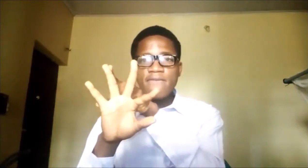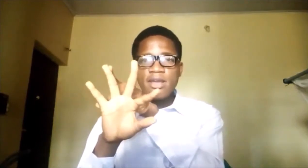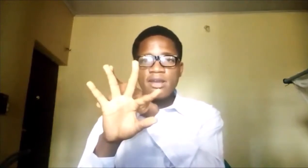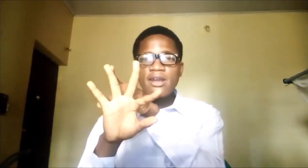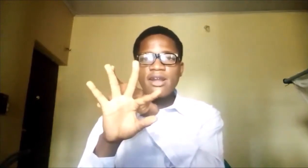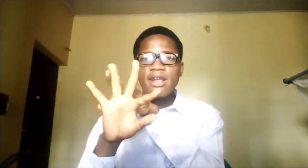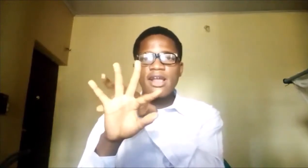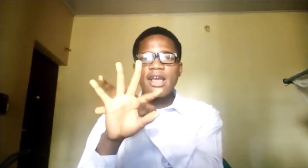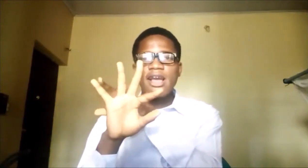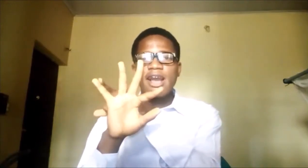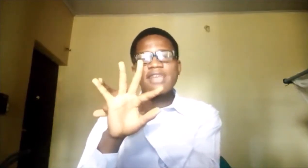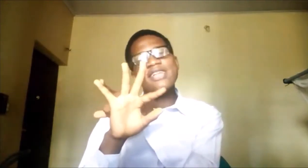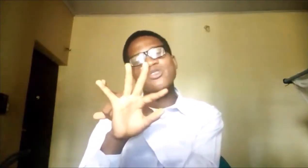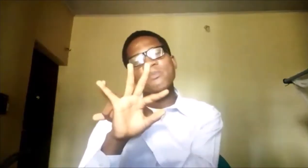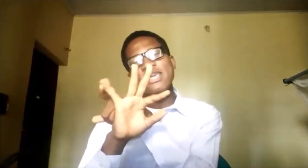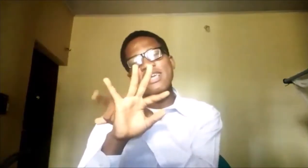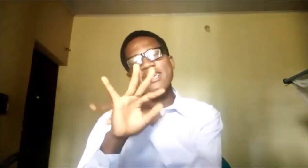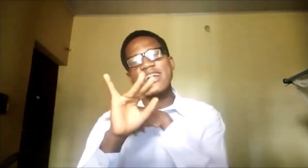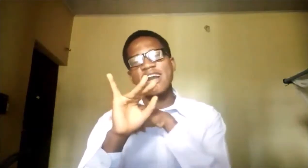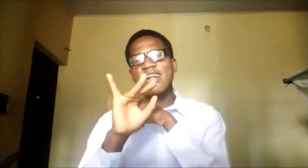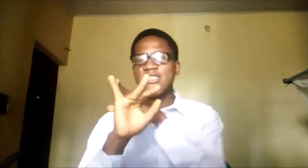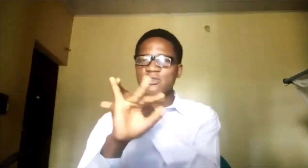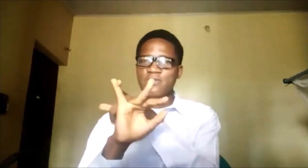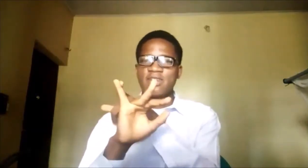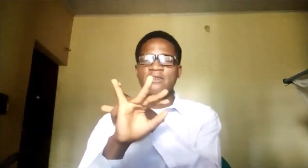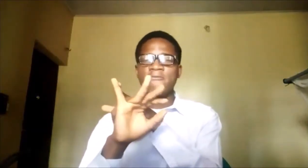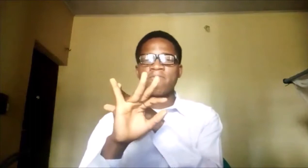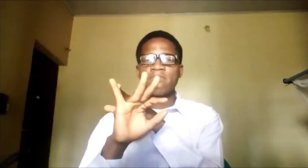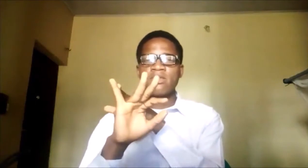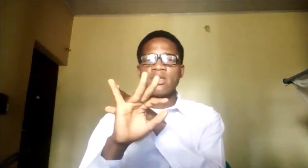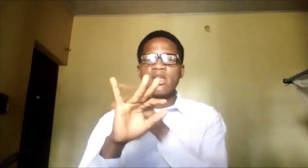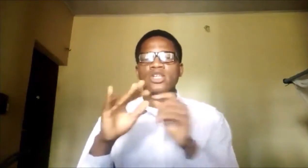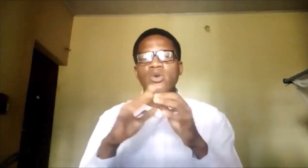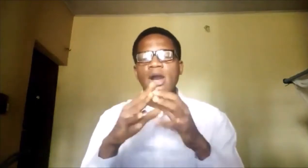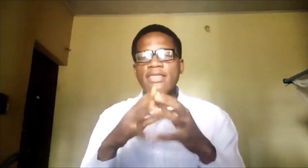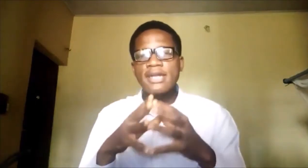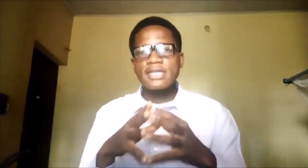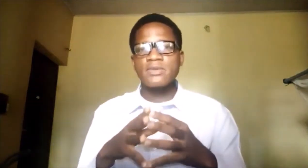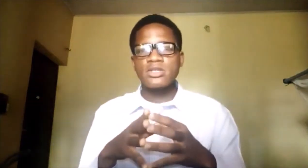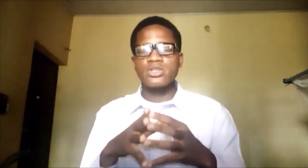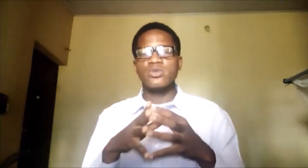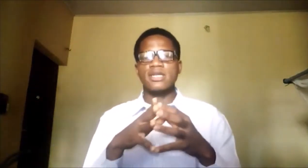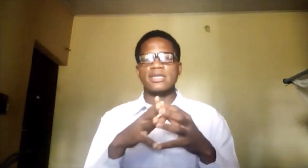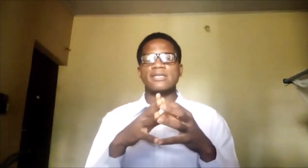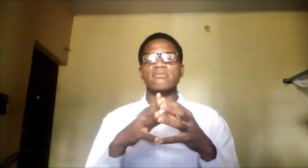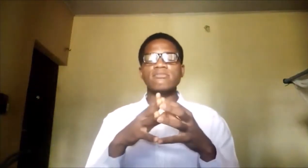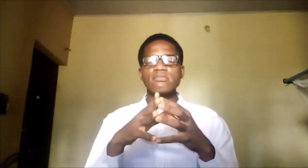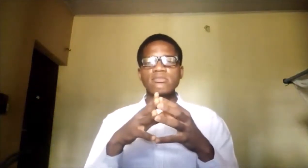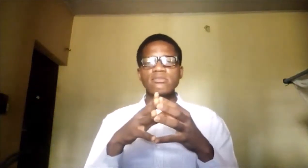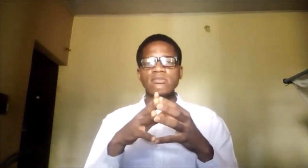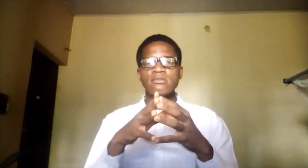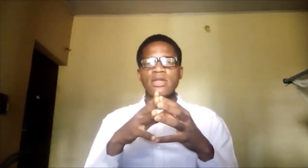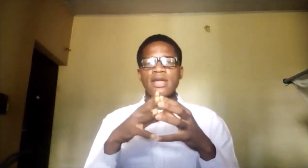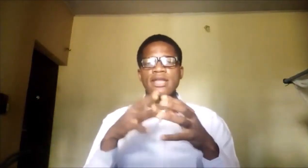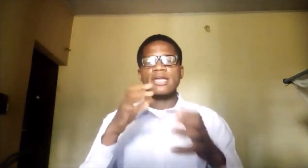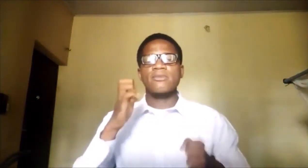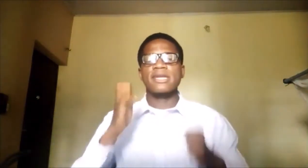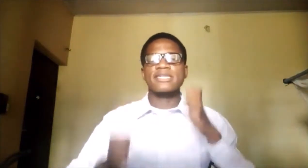finger, and a little pinky, a little finger. So another thing we need to know is that there are some